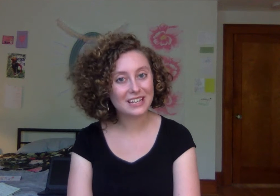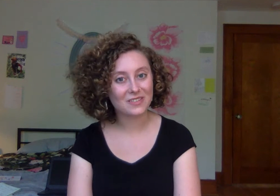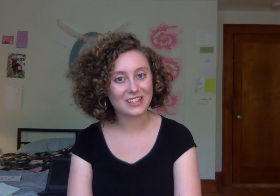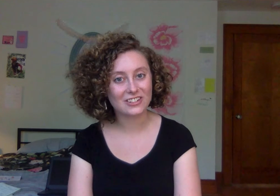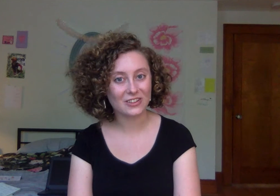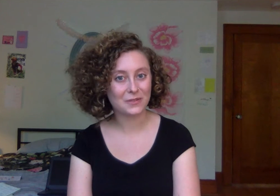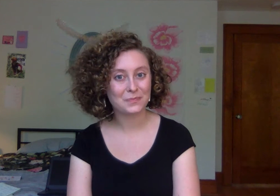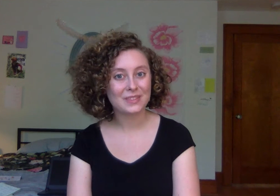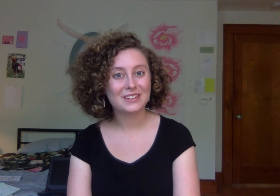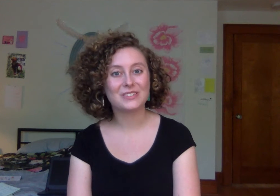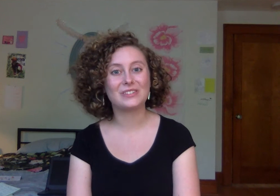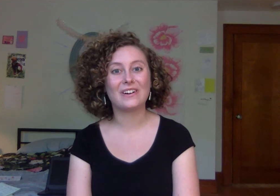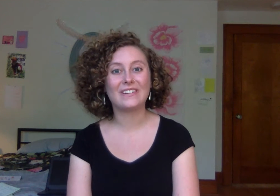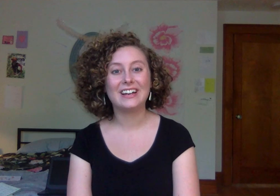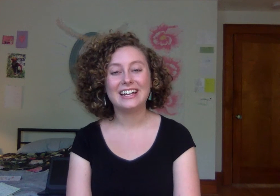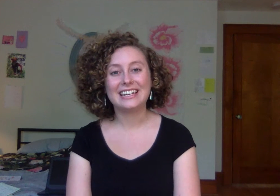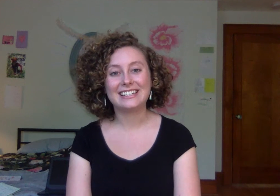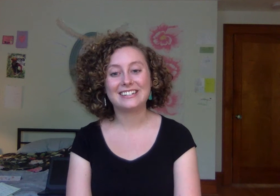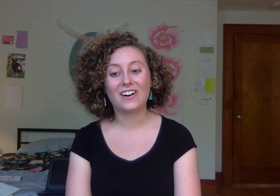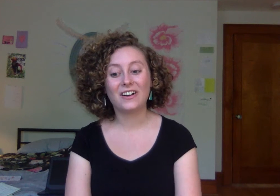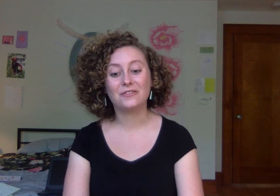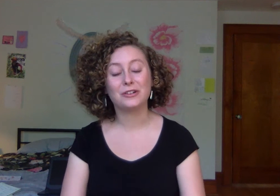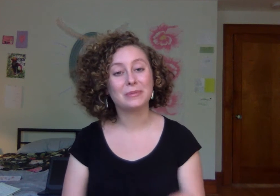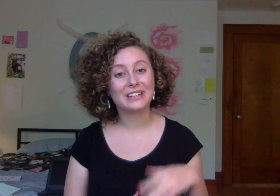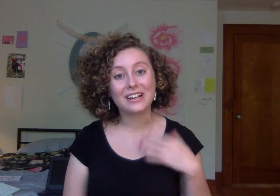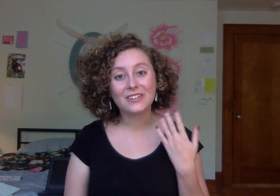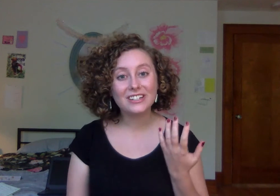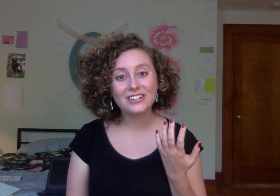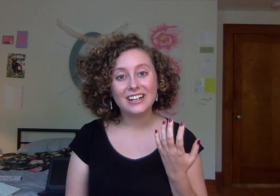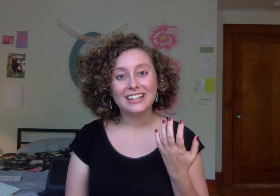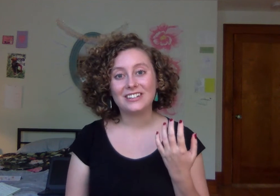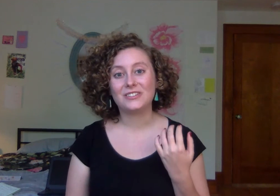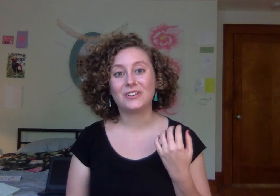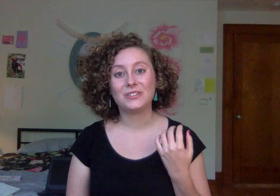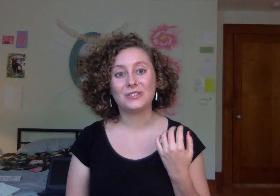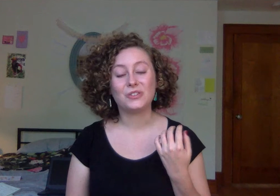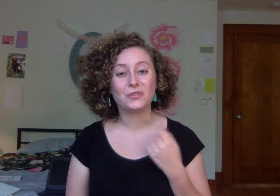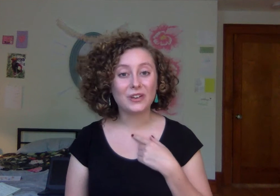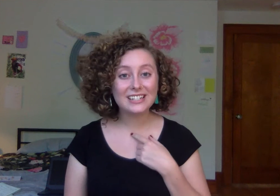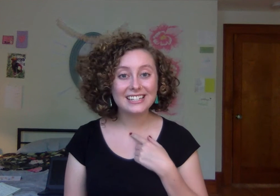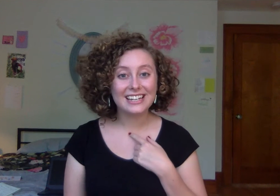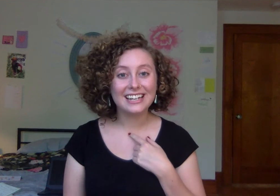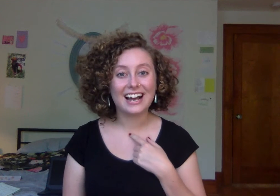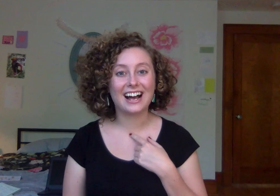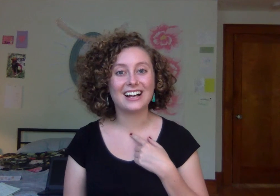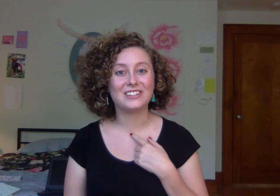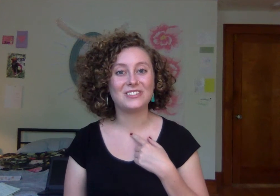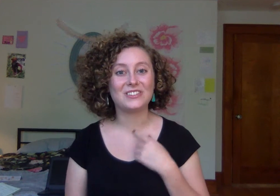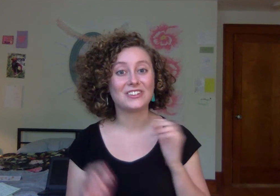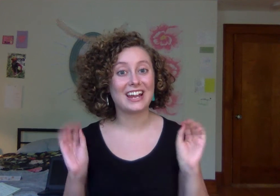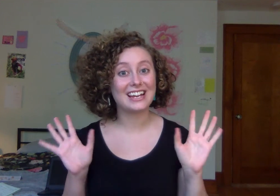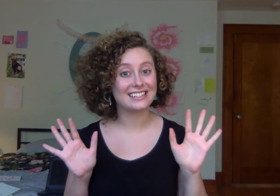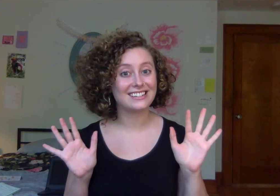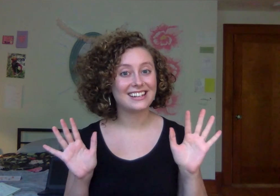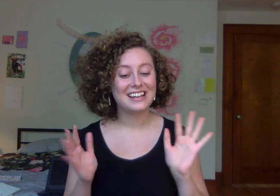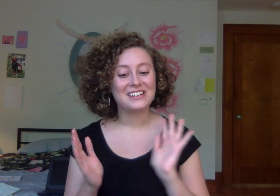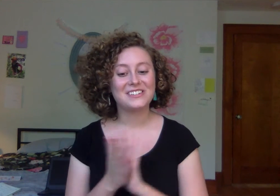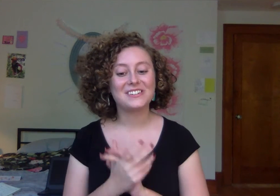with each other. So it's not a verbal language. You don't use your voice, you use your hands.